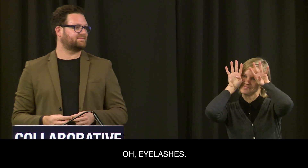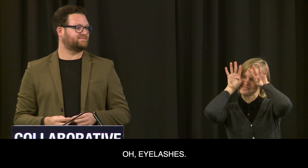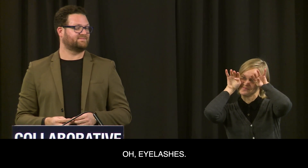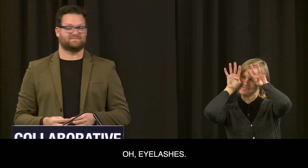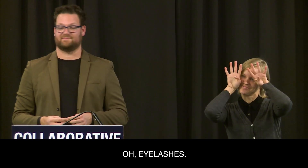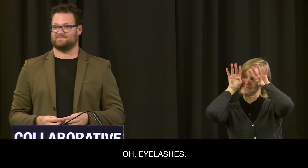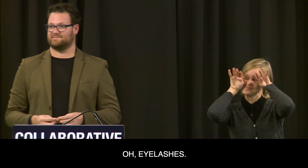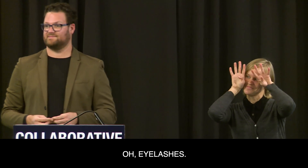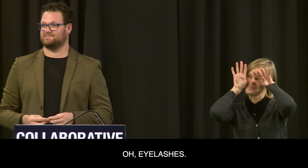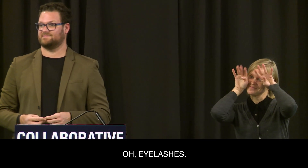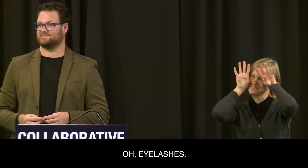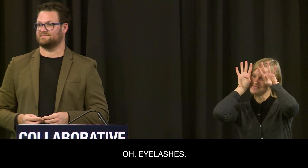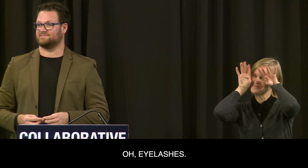Oh, eyelashes.